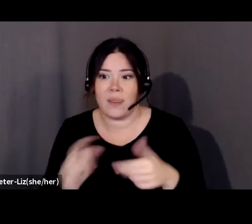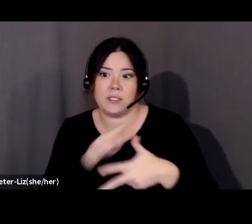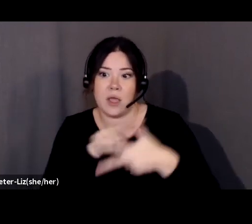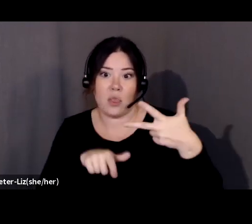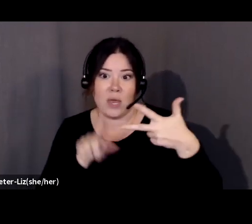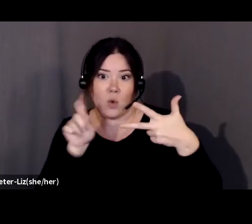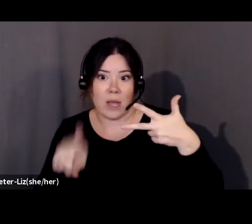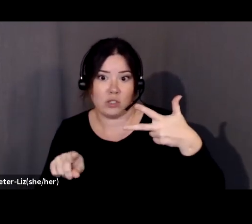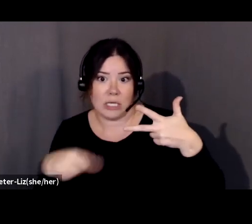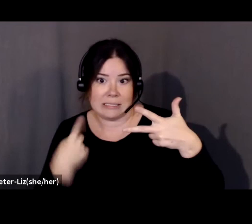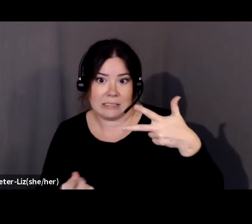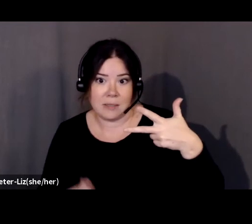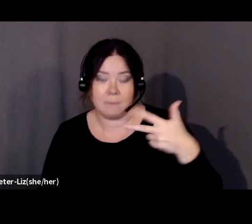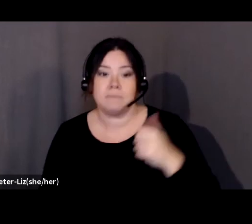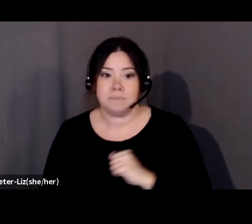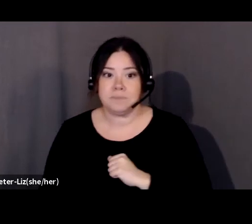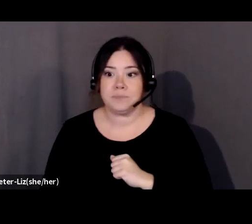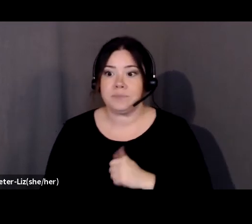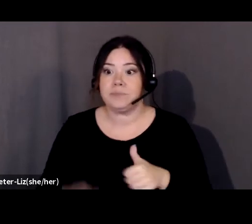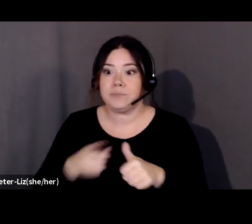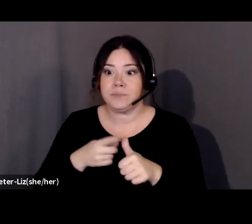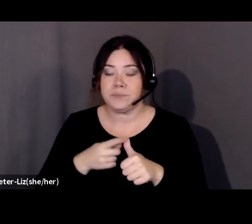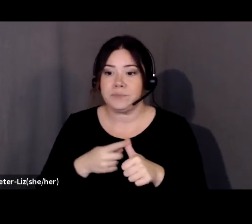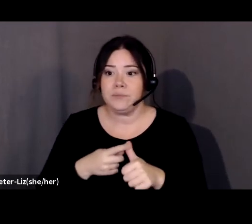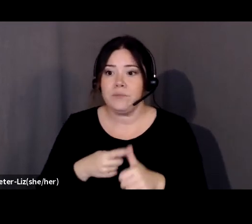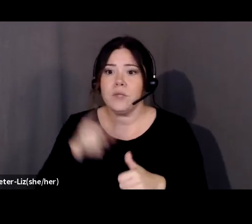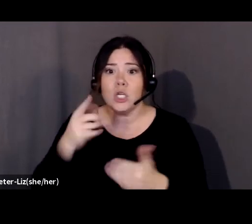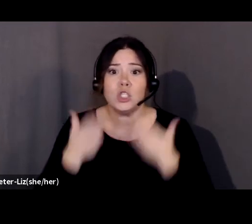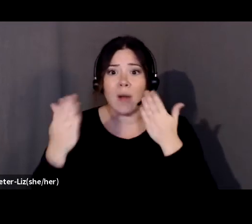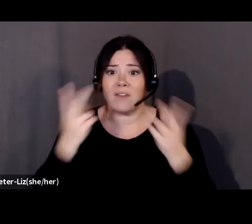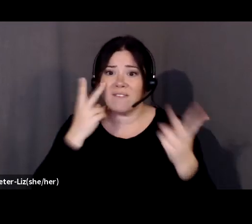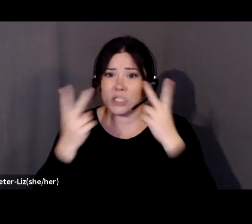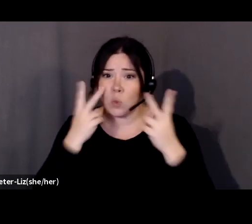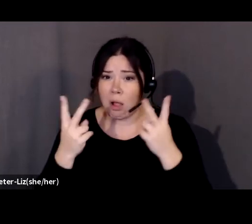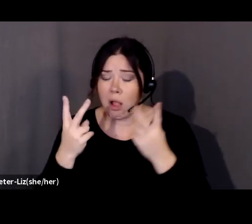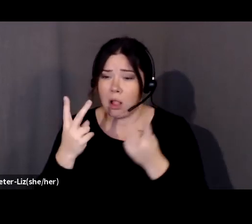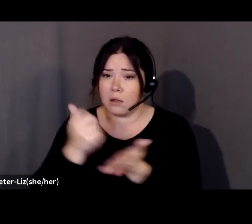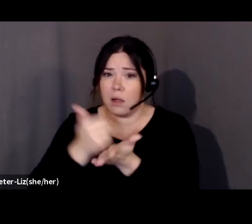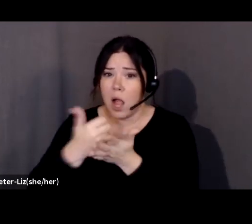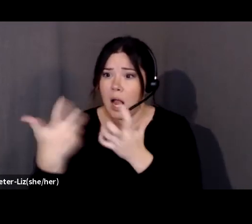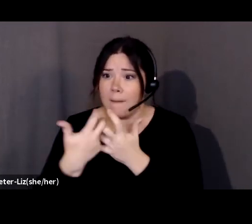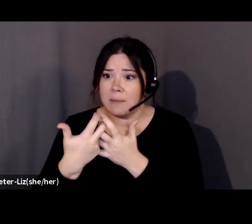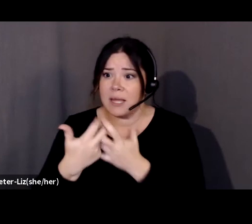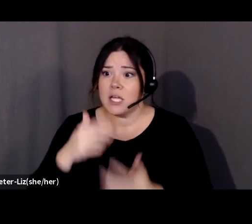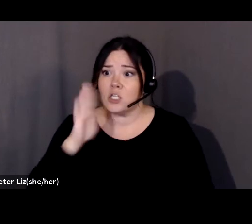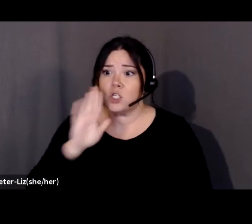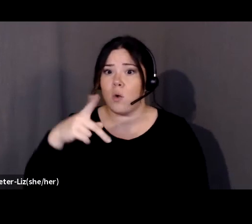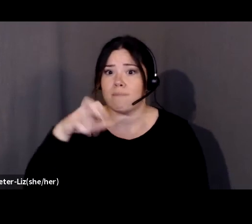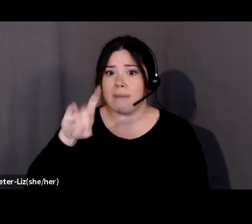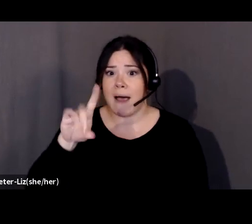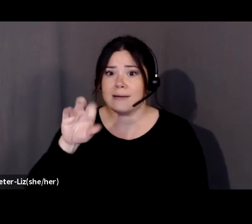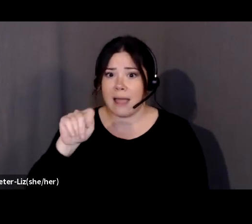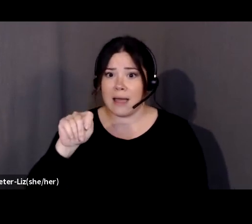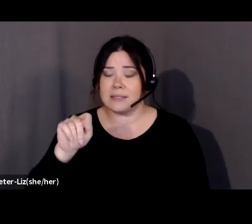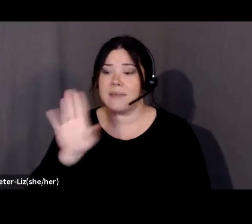looks like right now. Perfect. First one is, do you offer visual accompaniment to your podcast that would also be